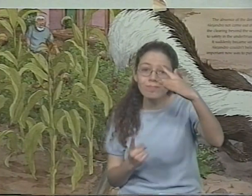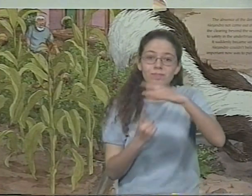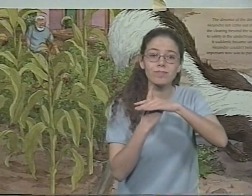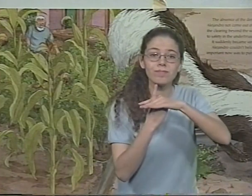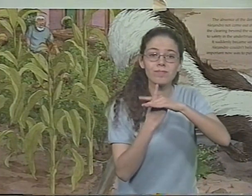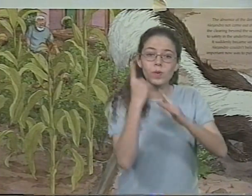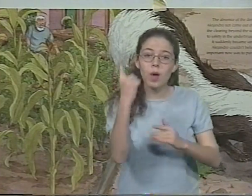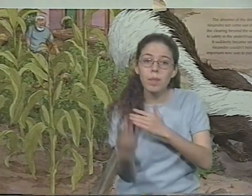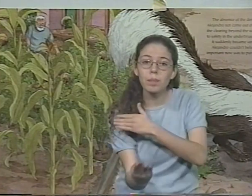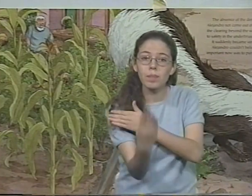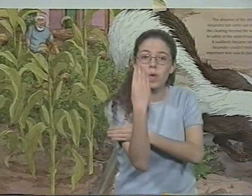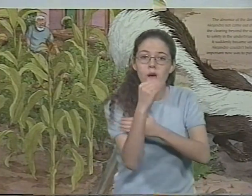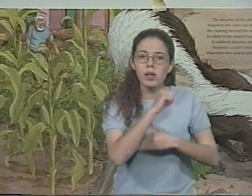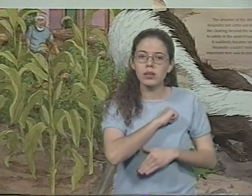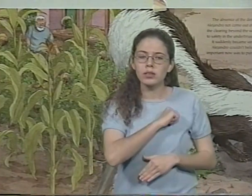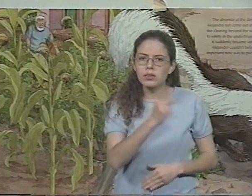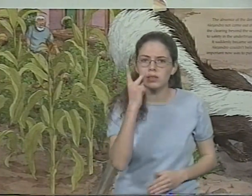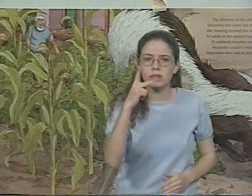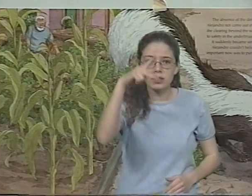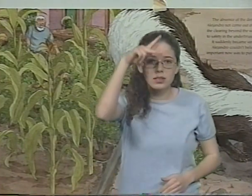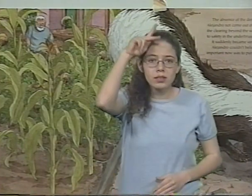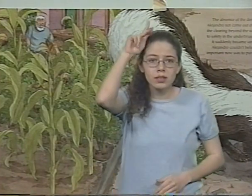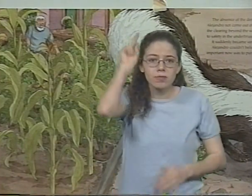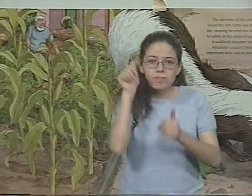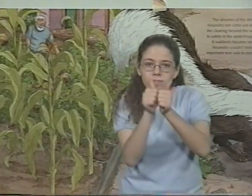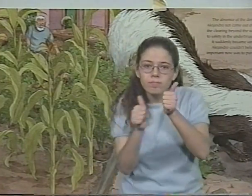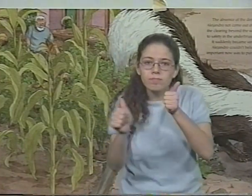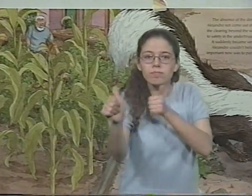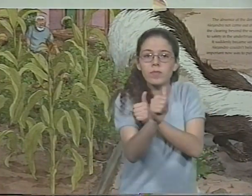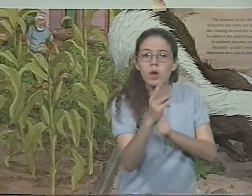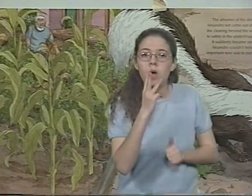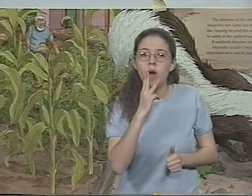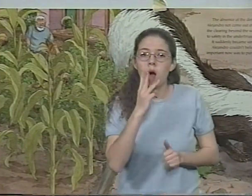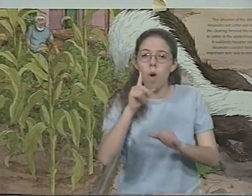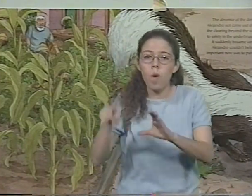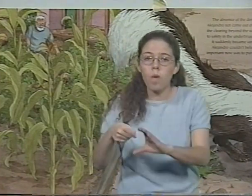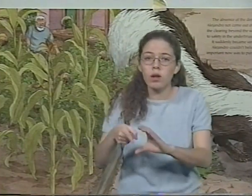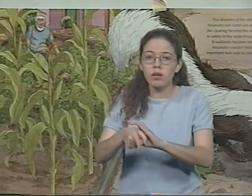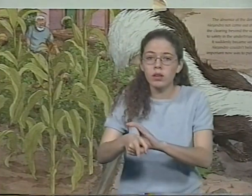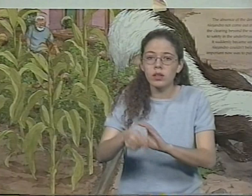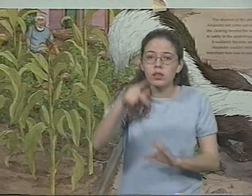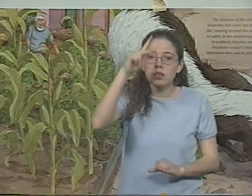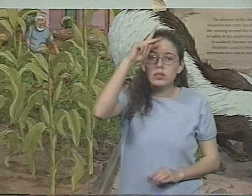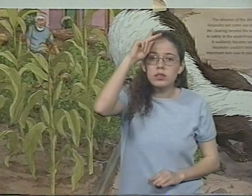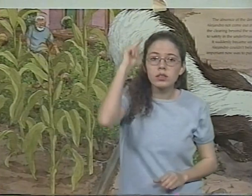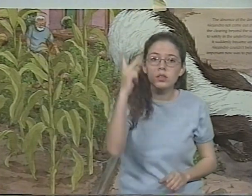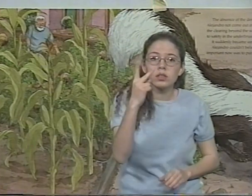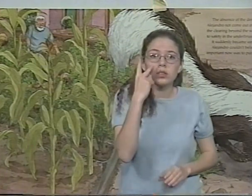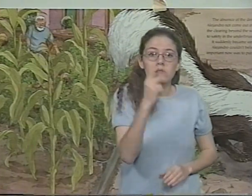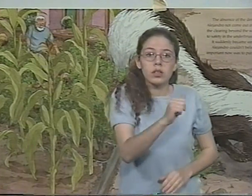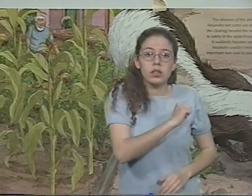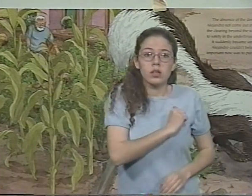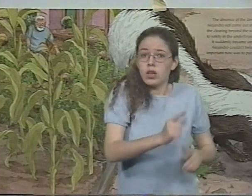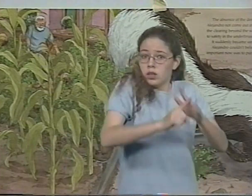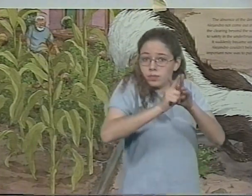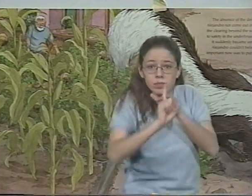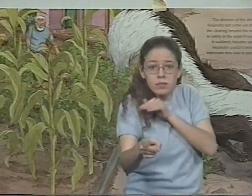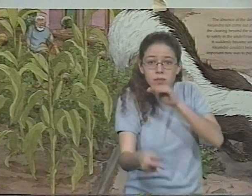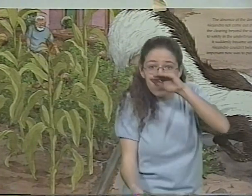The absence of the desert folk might have remained a mystery had Alejandro not come out of the house one morning when a skunk was in the clearing beyond the water hole.